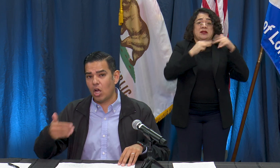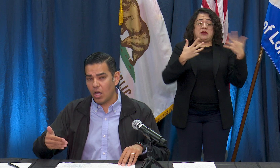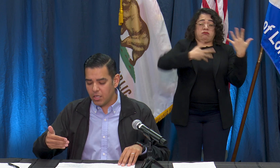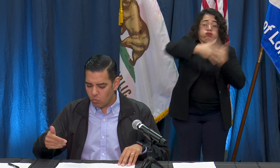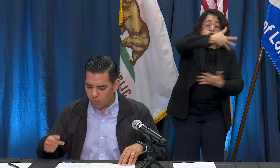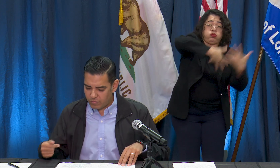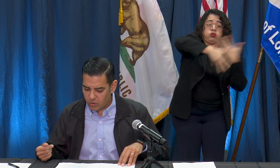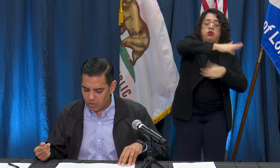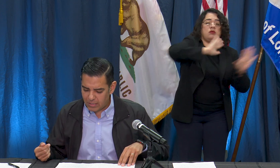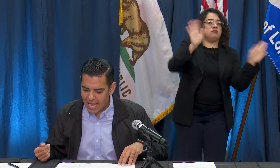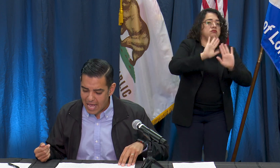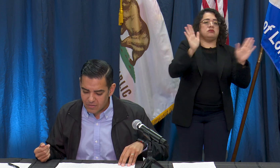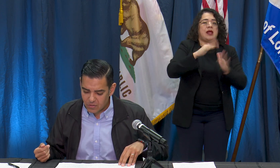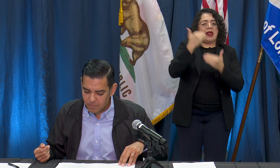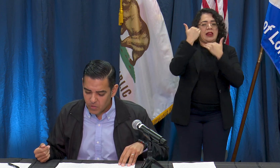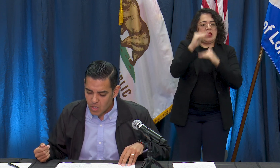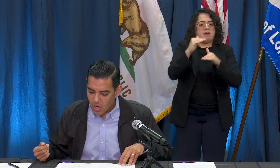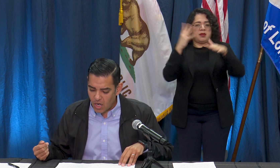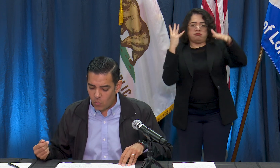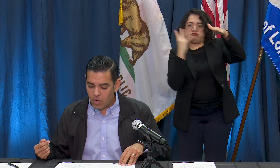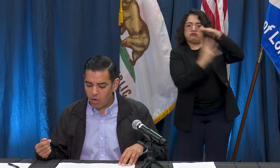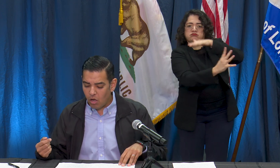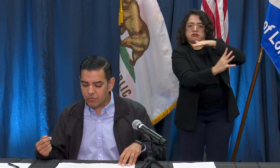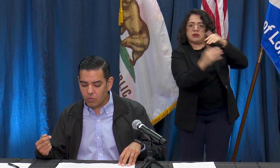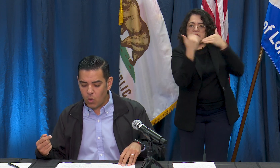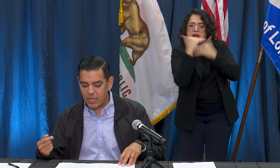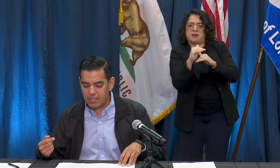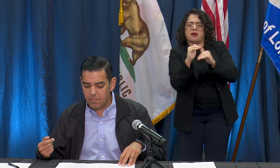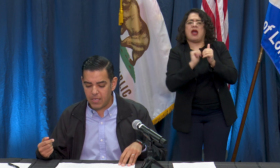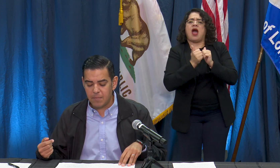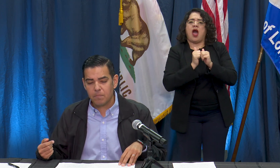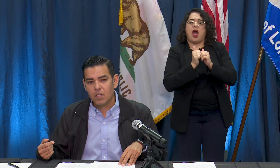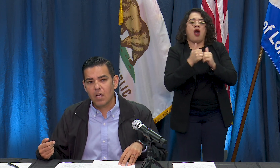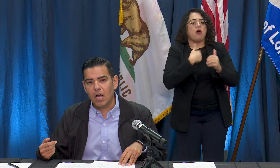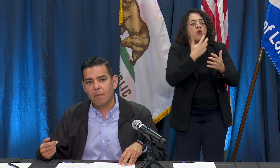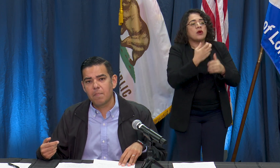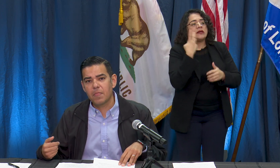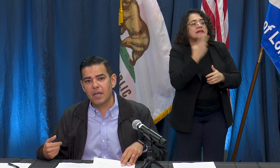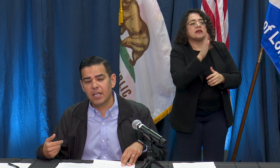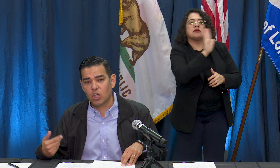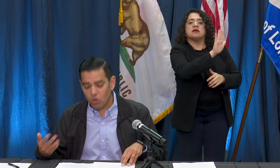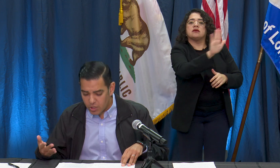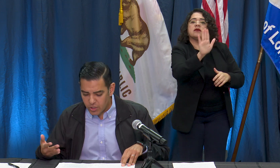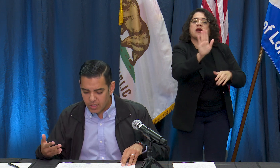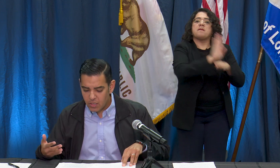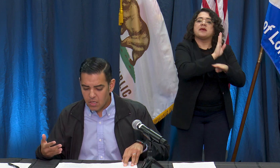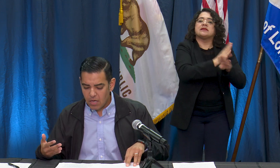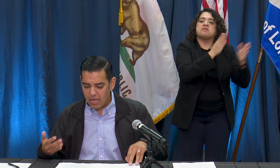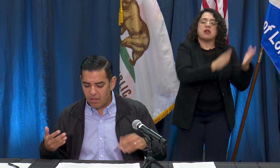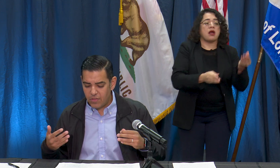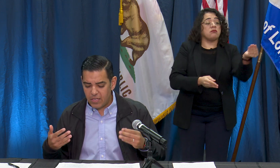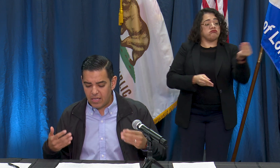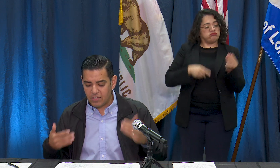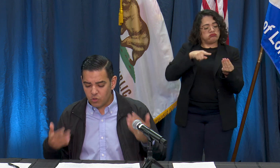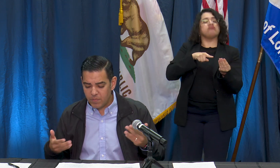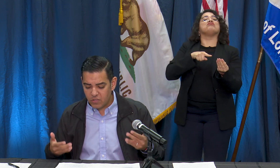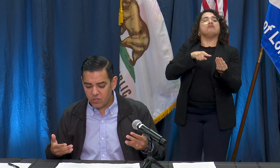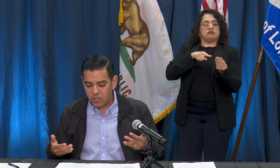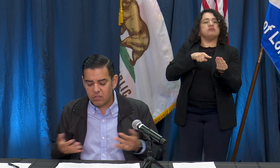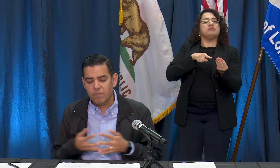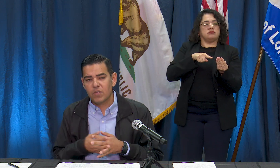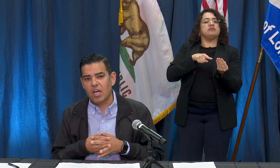even beyond what we've currently asked. We're also going to be encouraging the